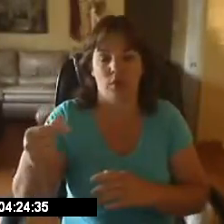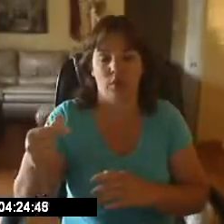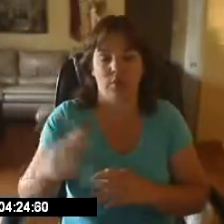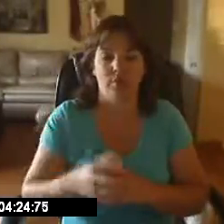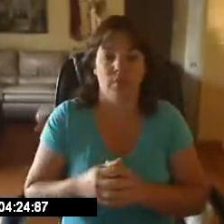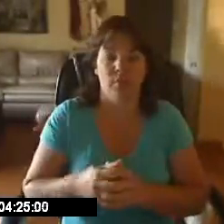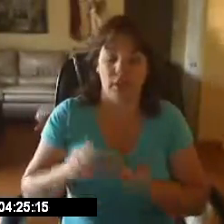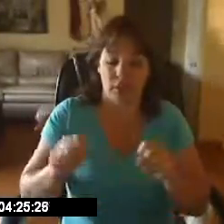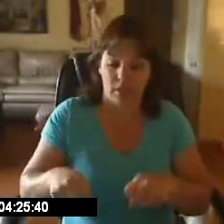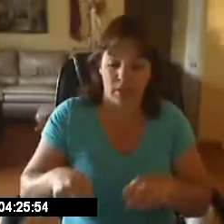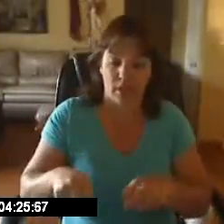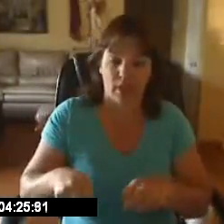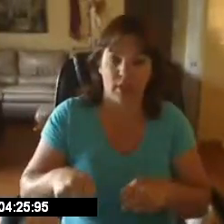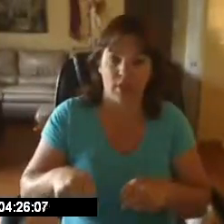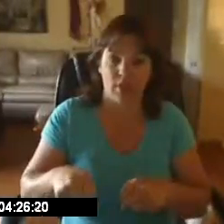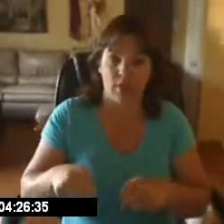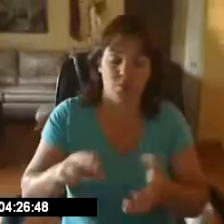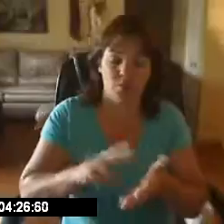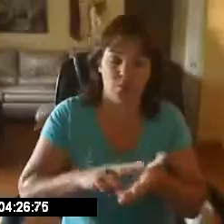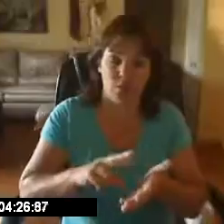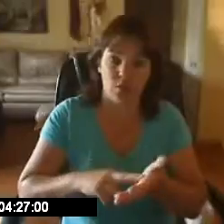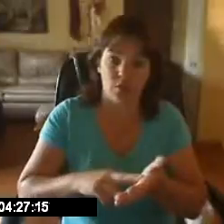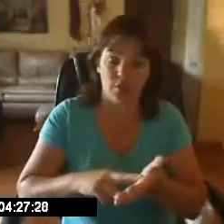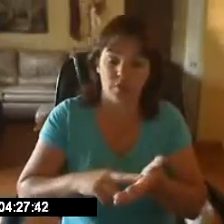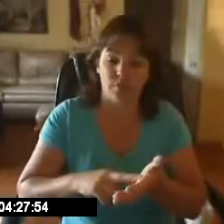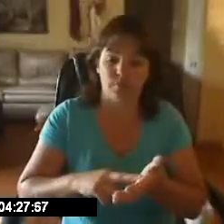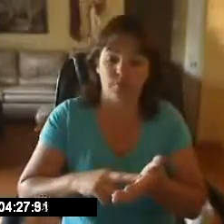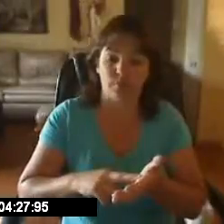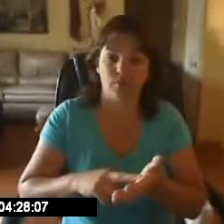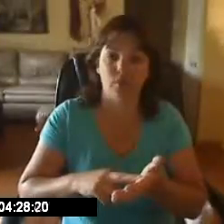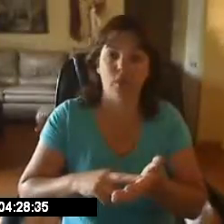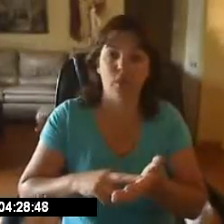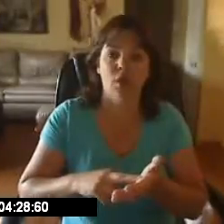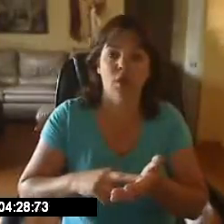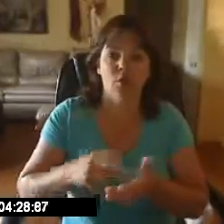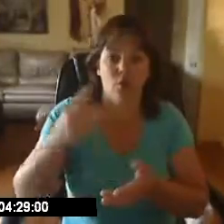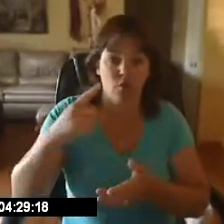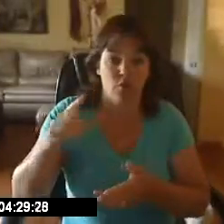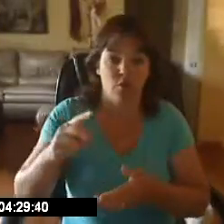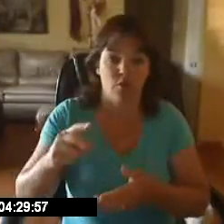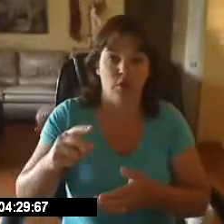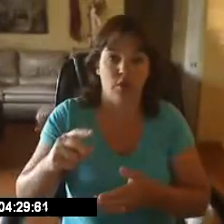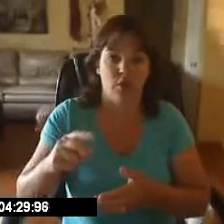Interpreting Certification. Is that correct? The National Interpreter Certification.